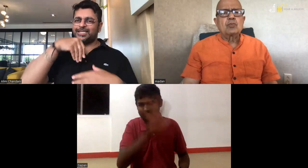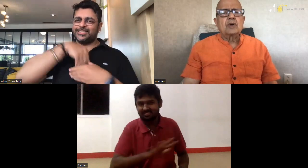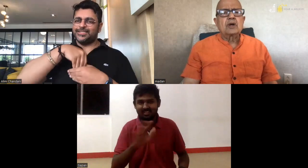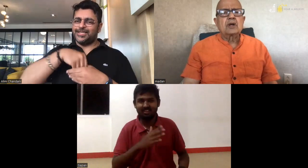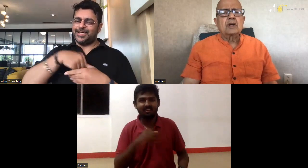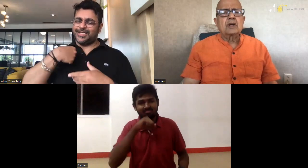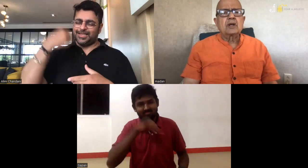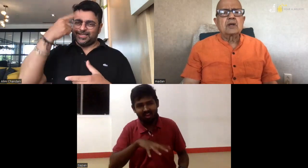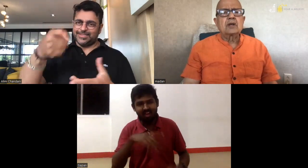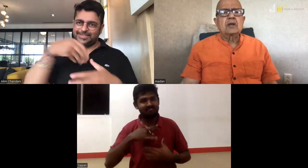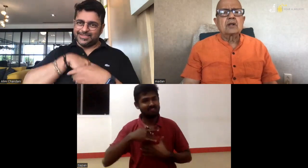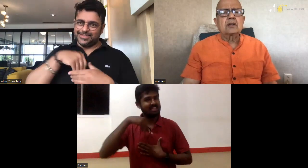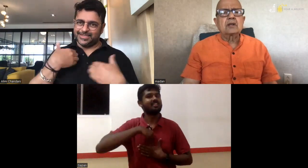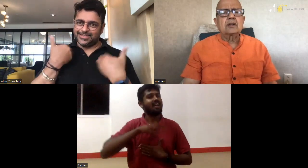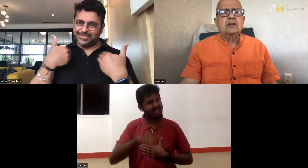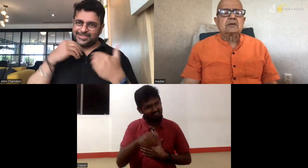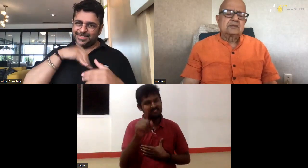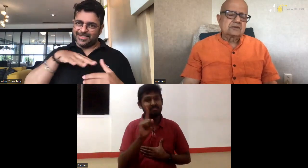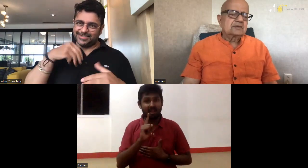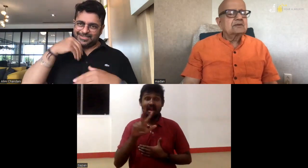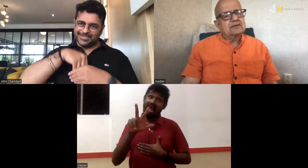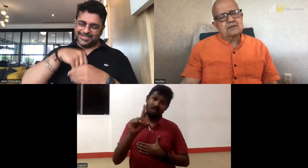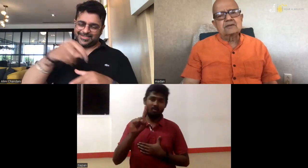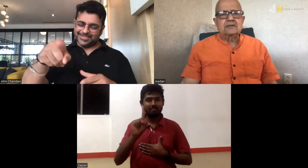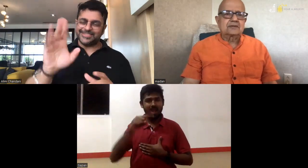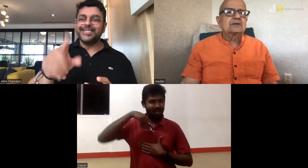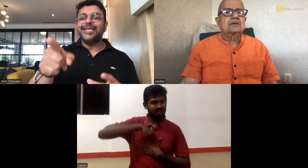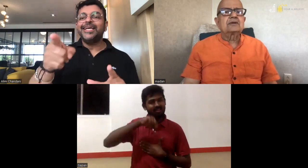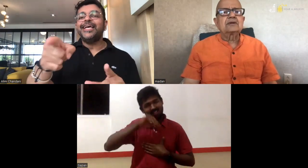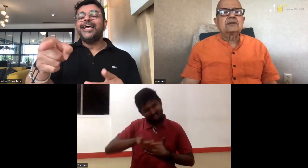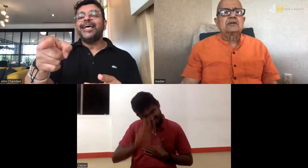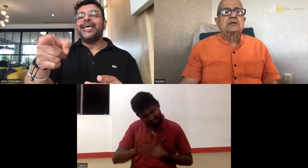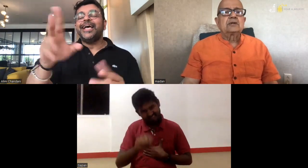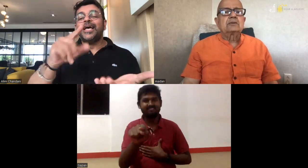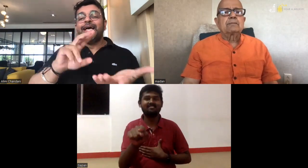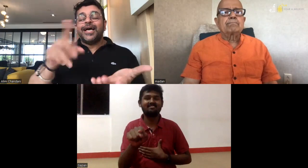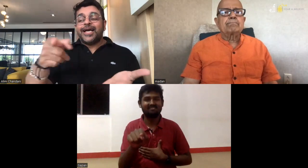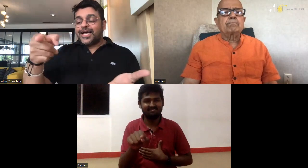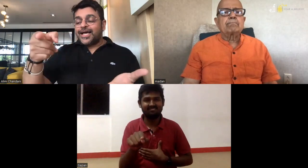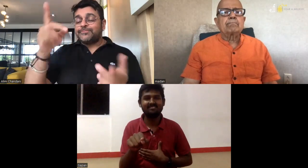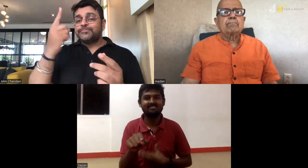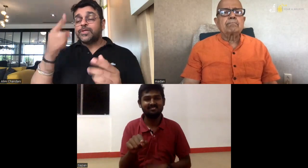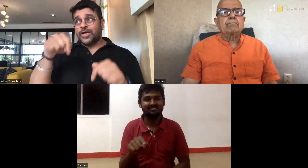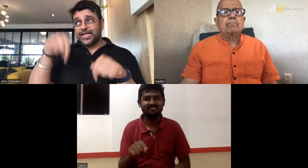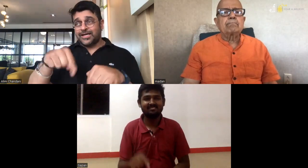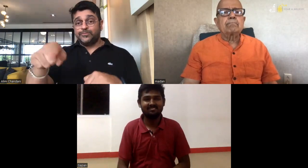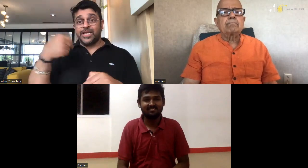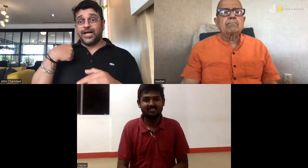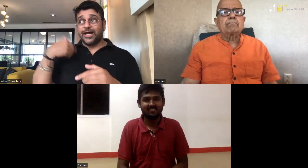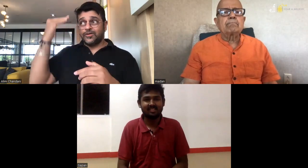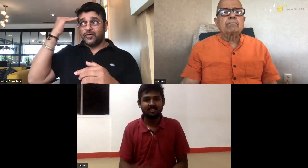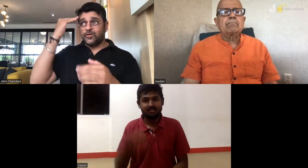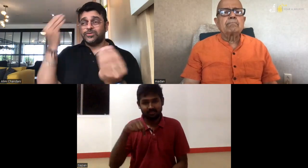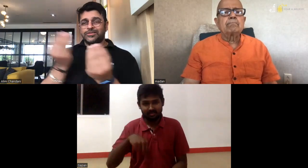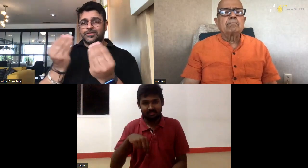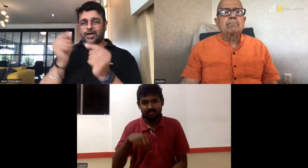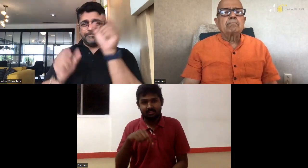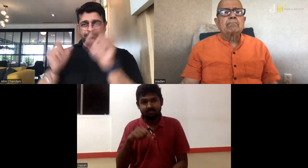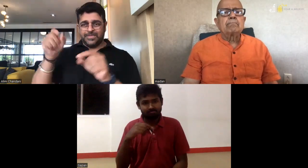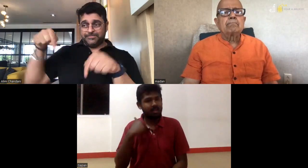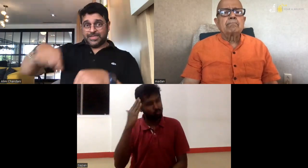correctly. We do need to have a deaf woman too, so that we can they can also work with us. Like we have Preeti, we